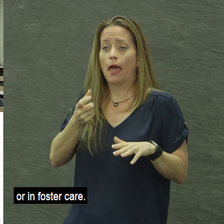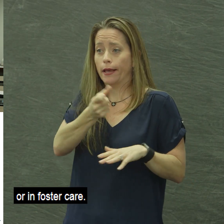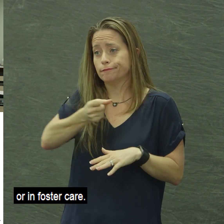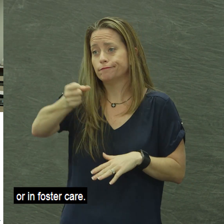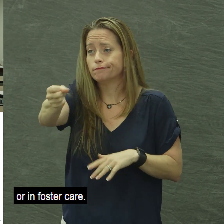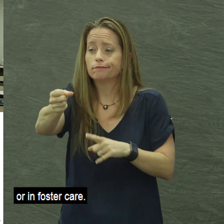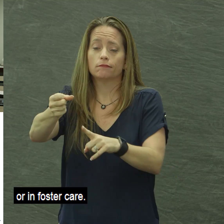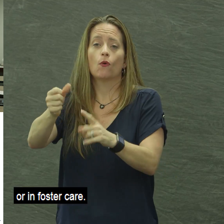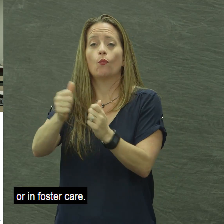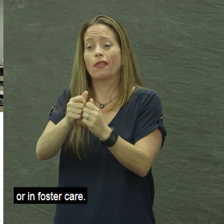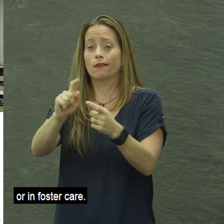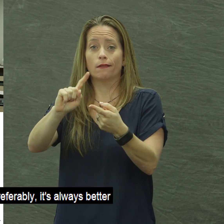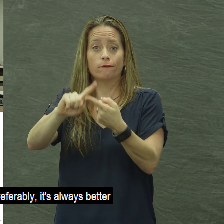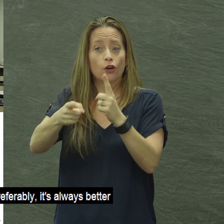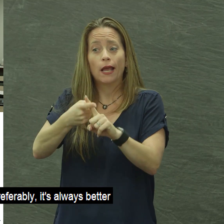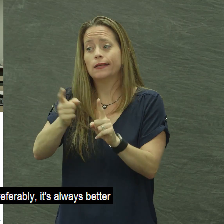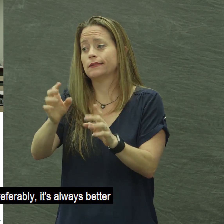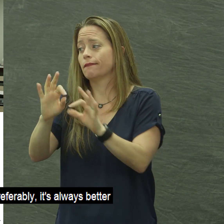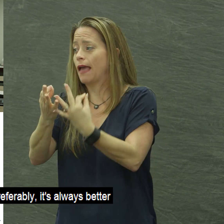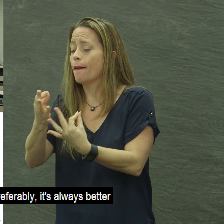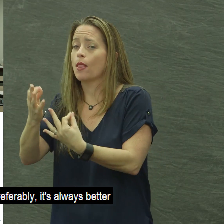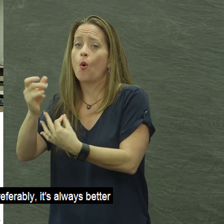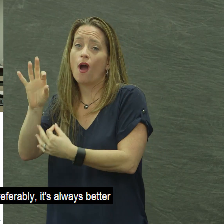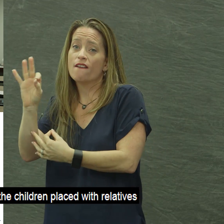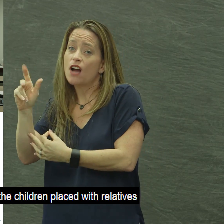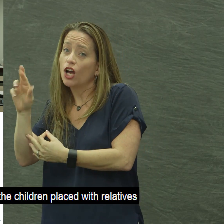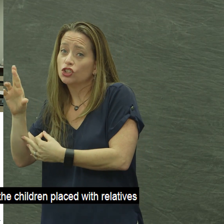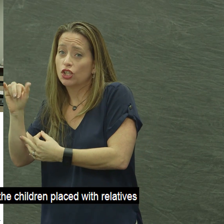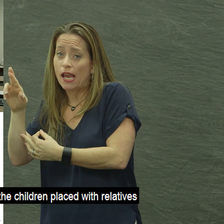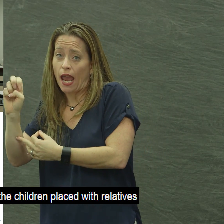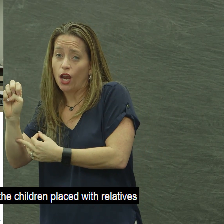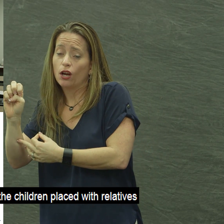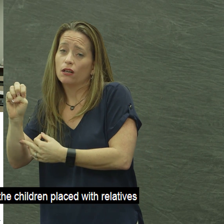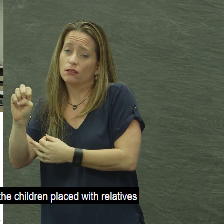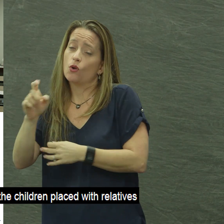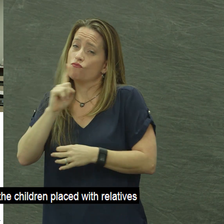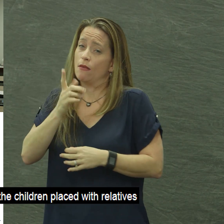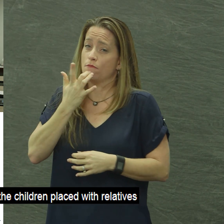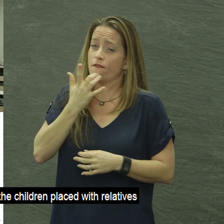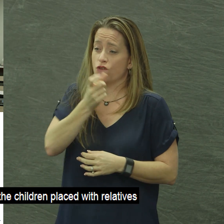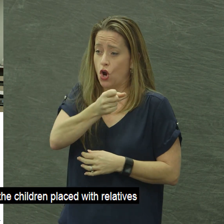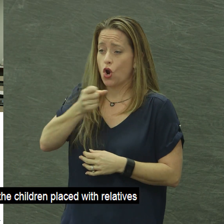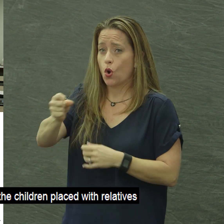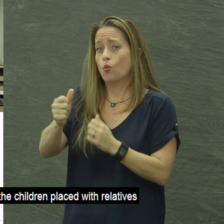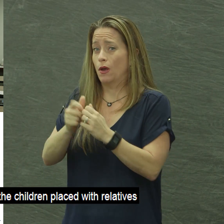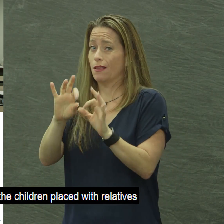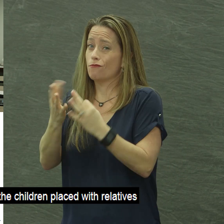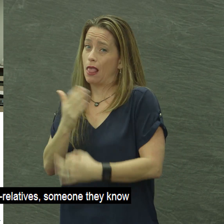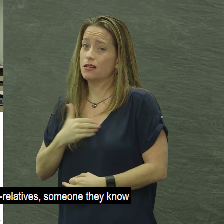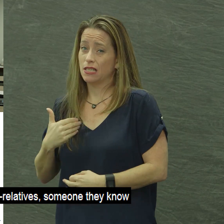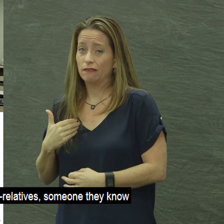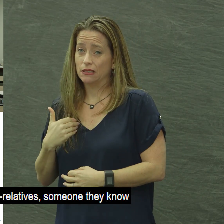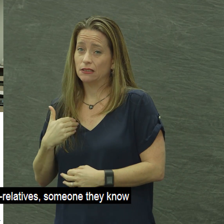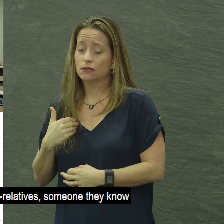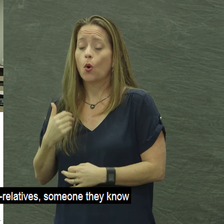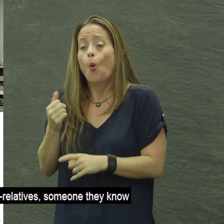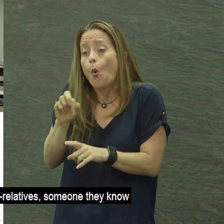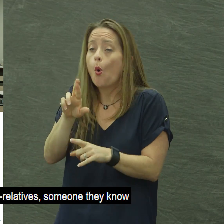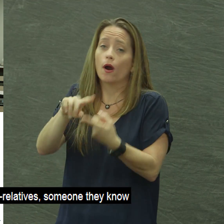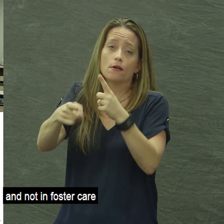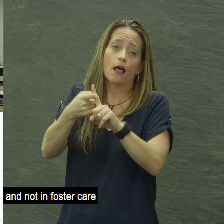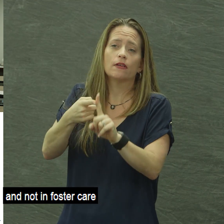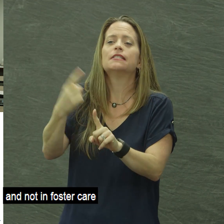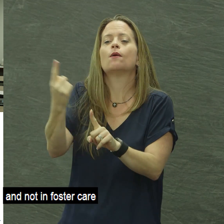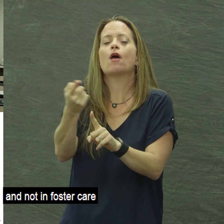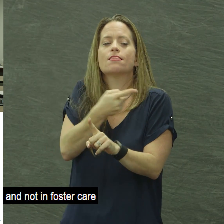or in foster care. Preferably, it's always better to have the children placed with relatives or non-relatives, someone